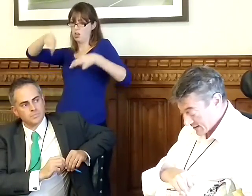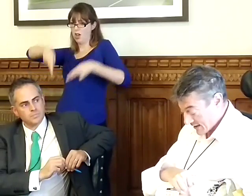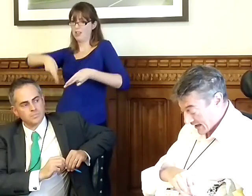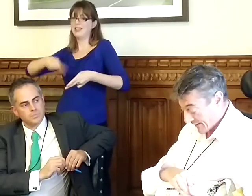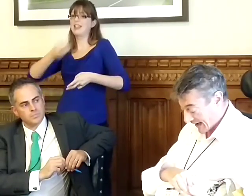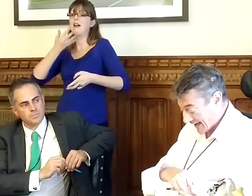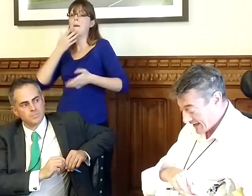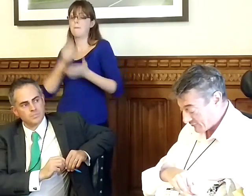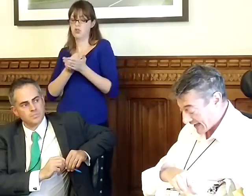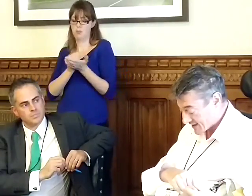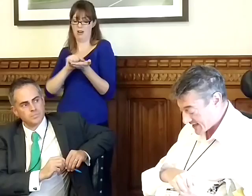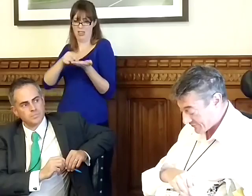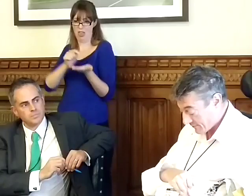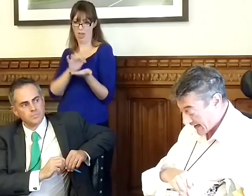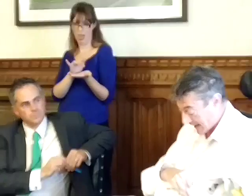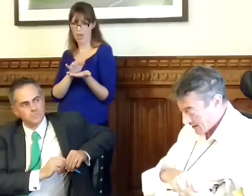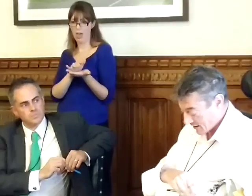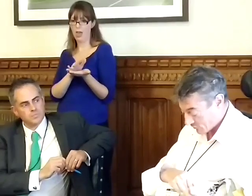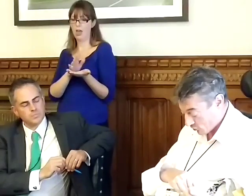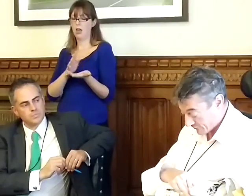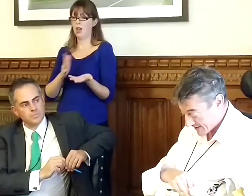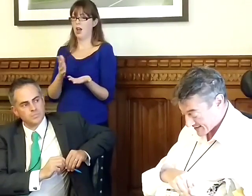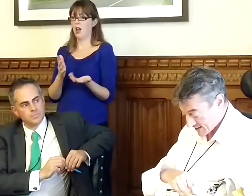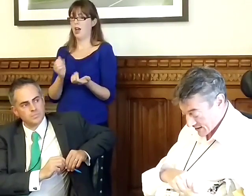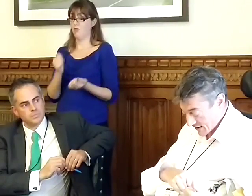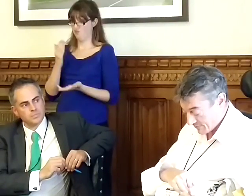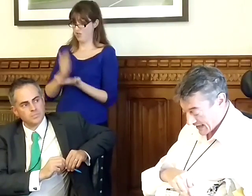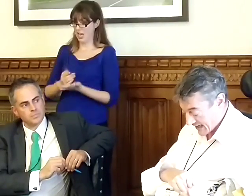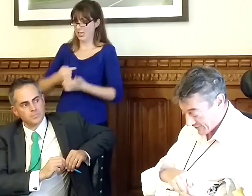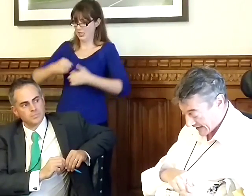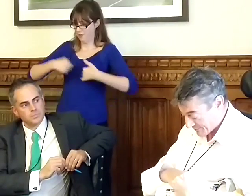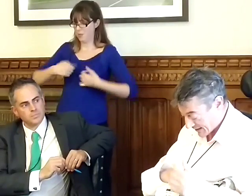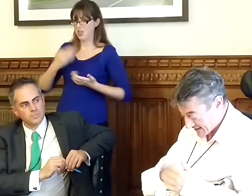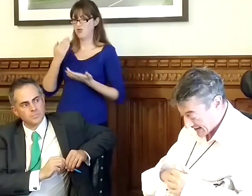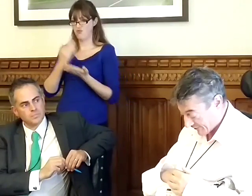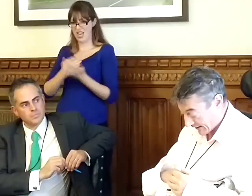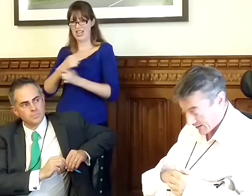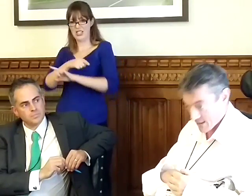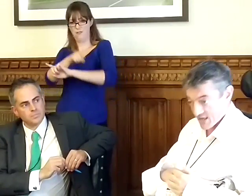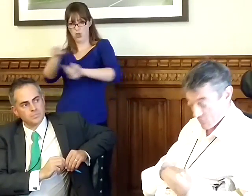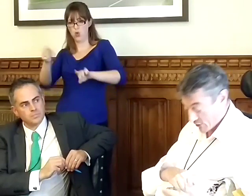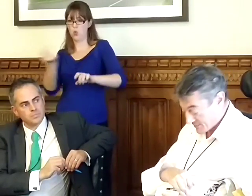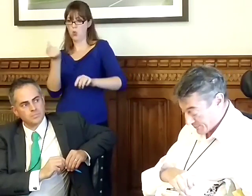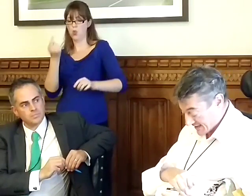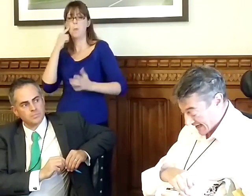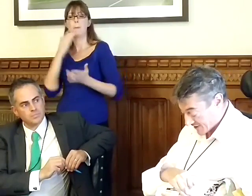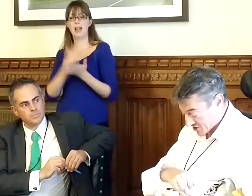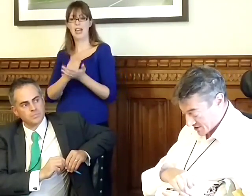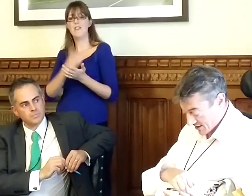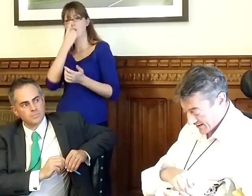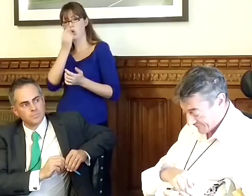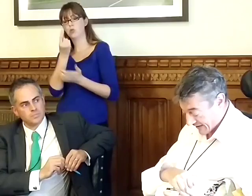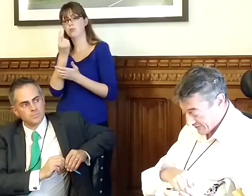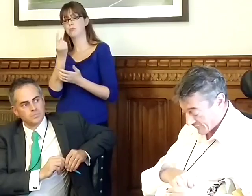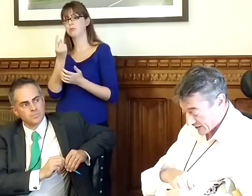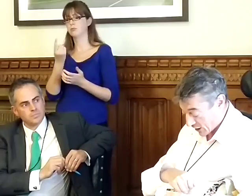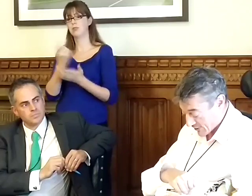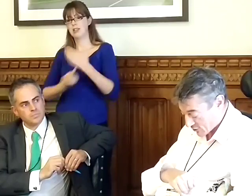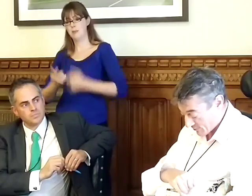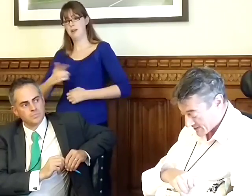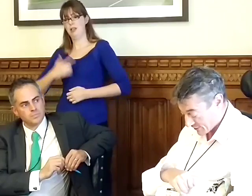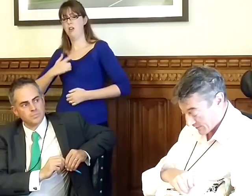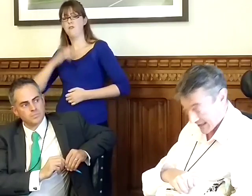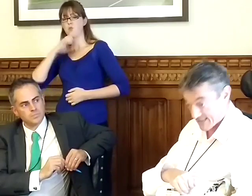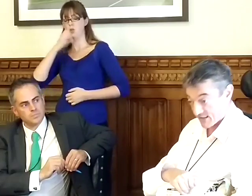support, and that any reality for me and all of us who believe in independent living would be ditched in favour